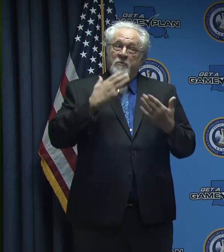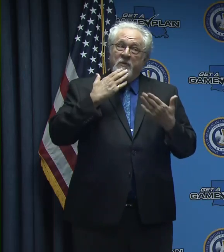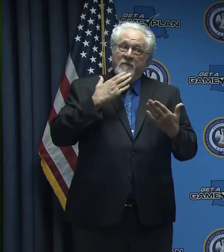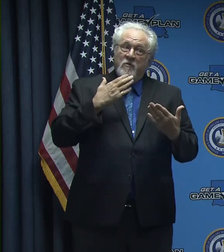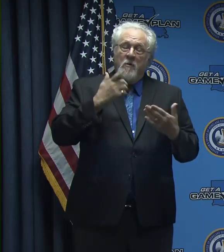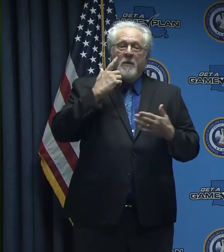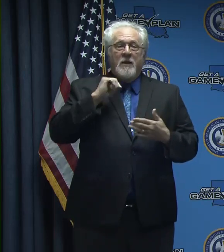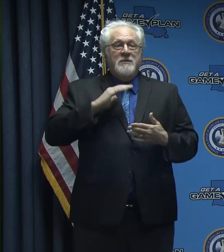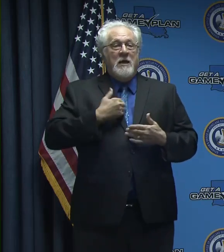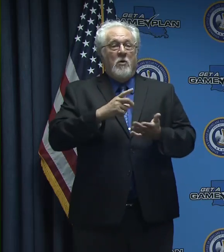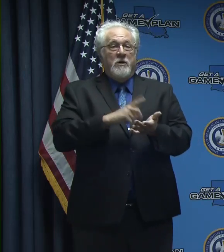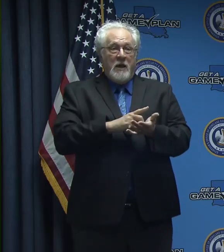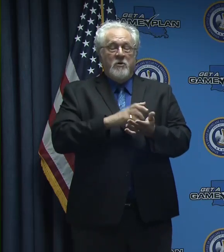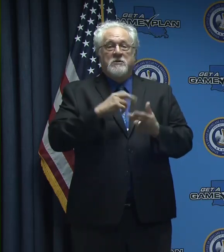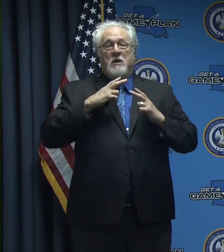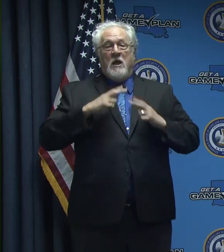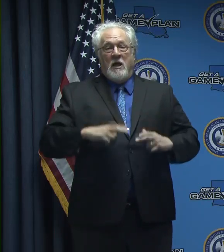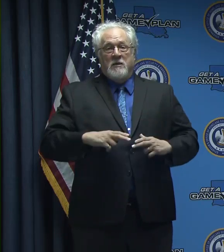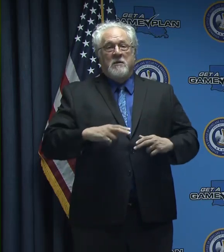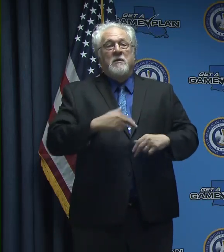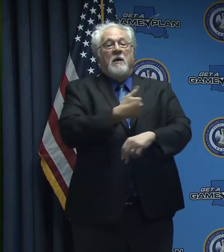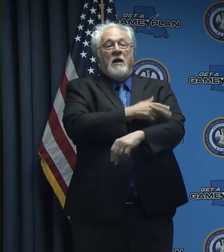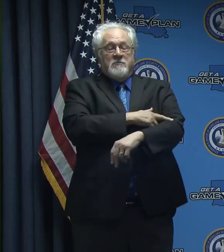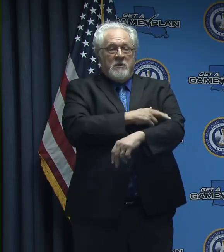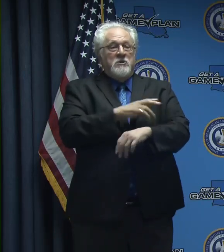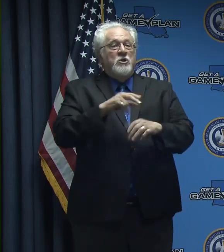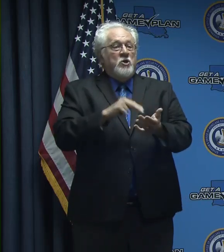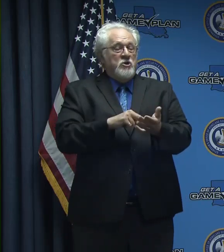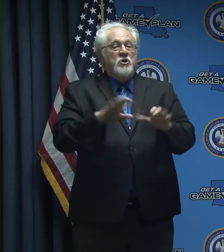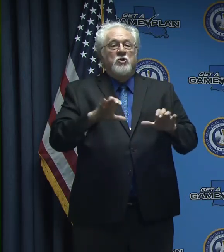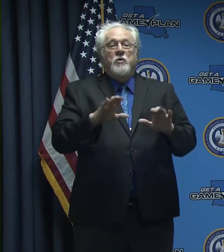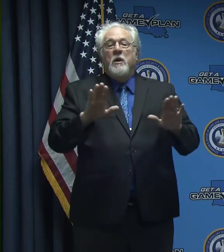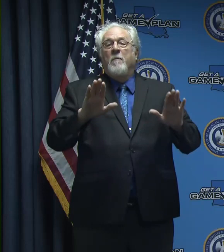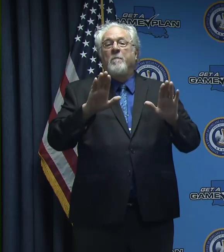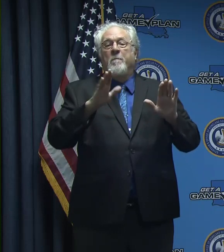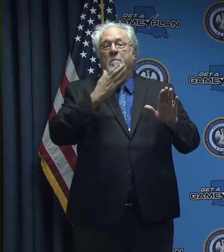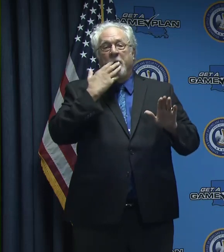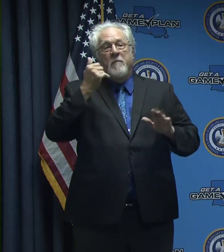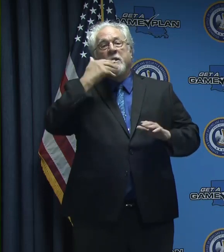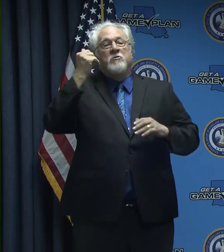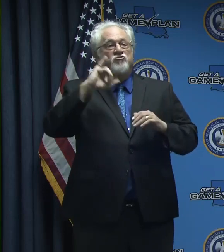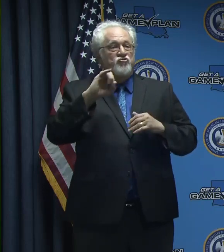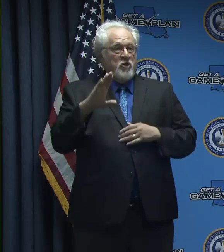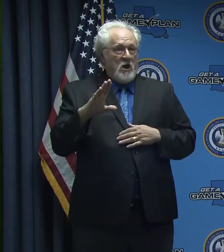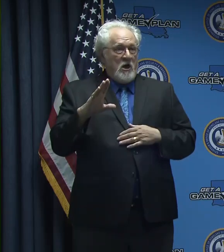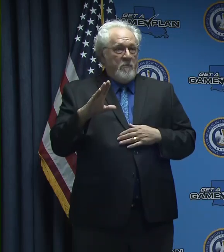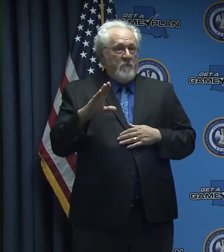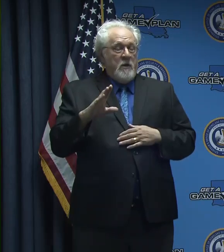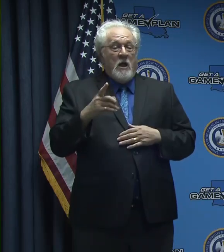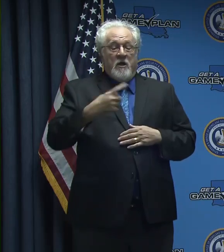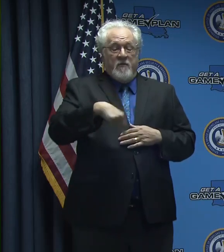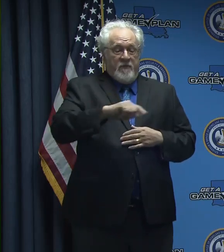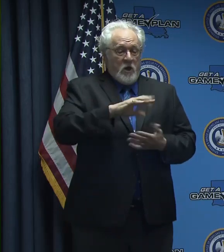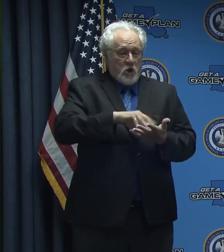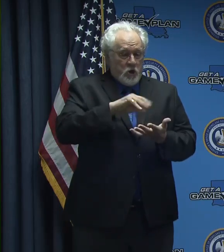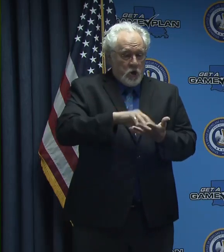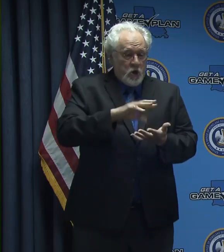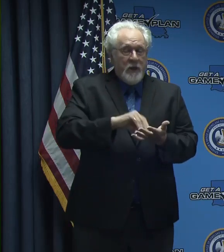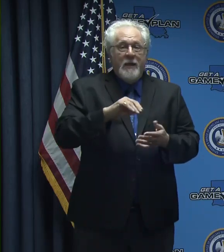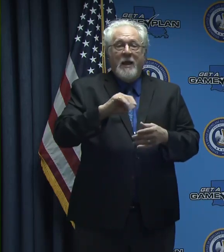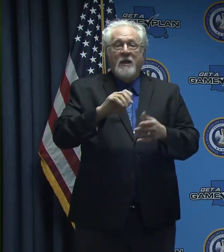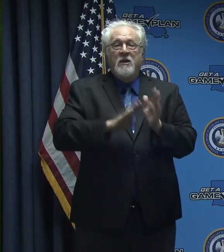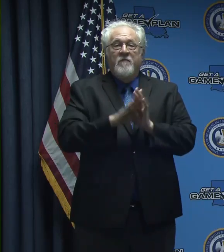this, because our doctors and our hospitals and our nurses are doing a much, much better job. They are learning, developing